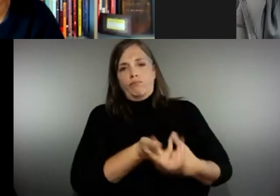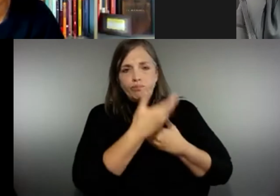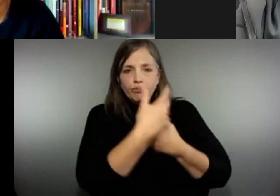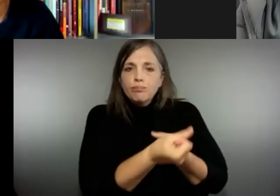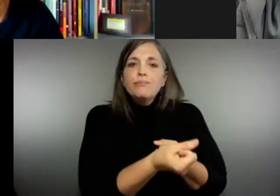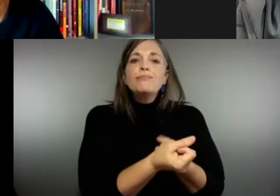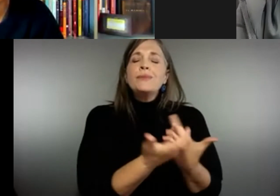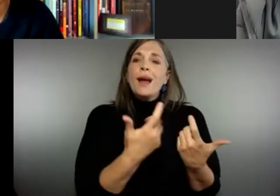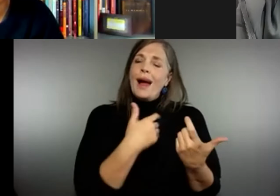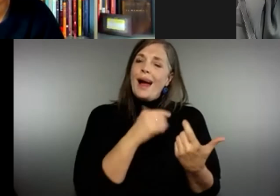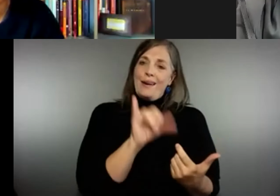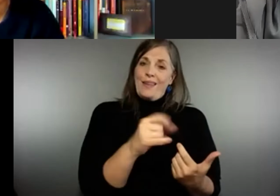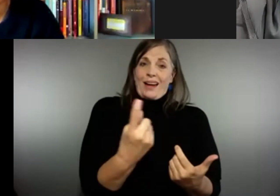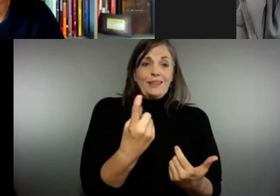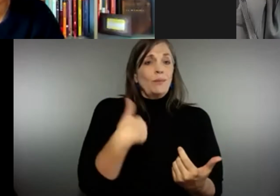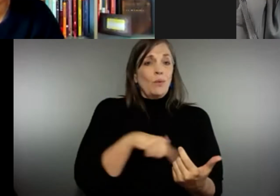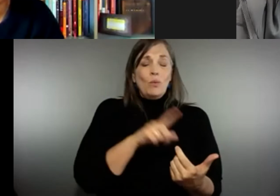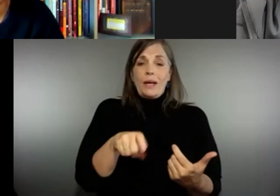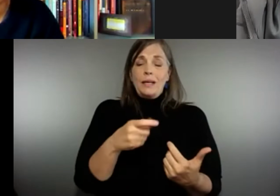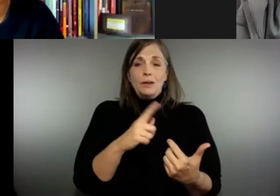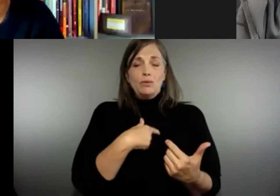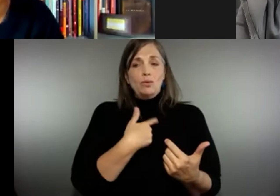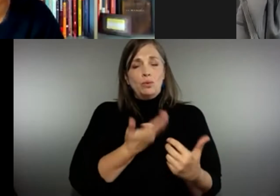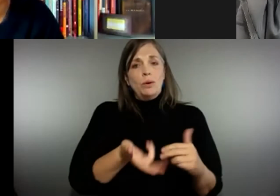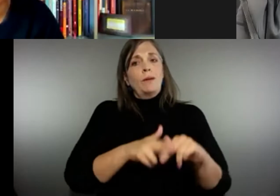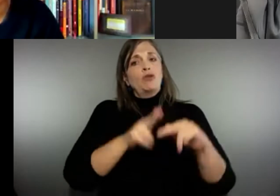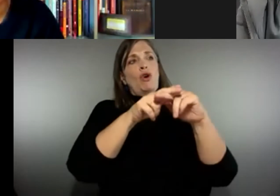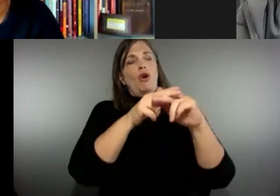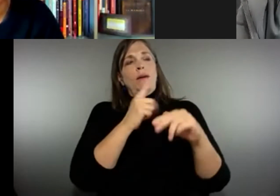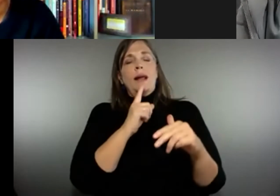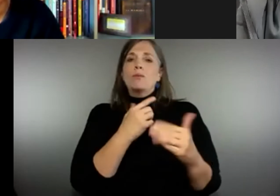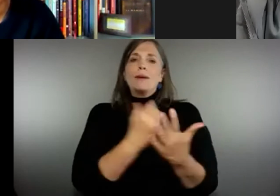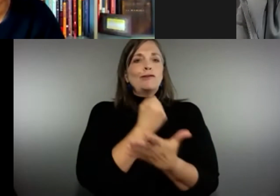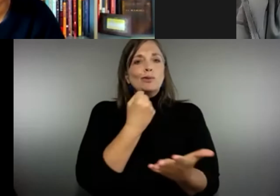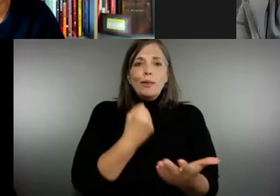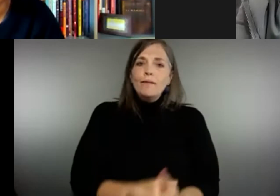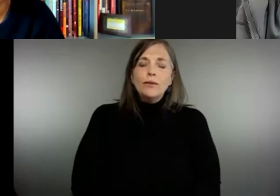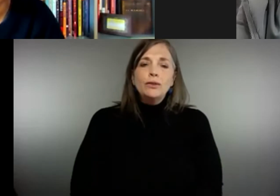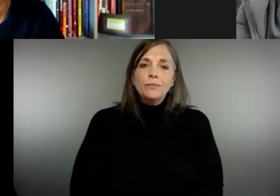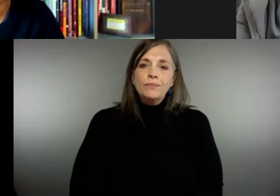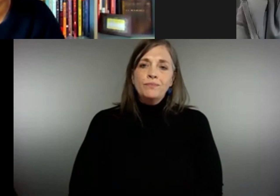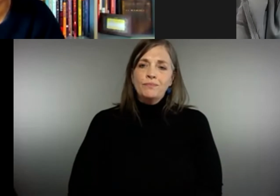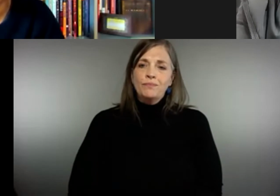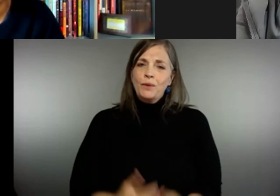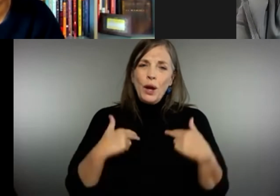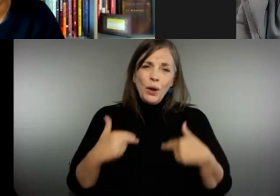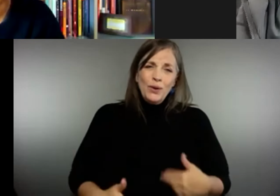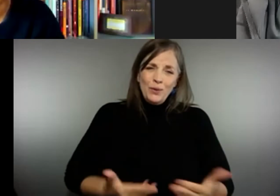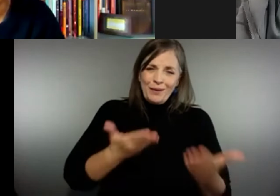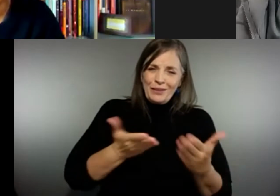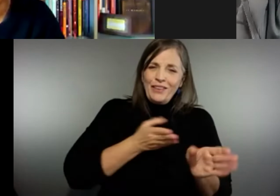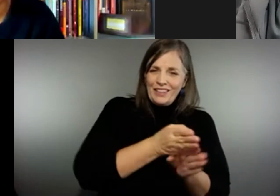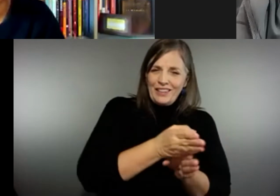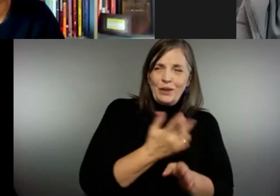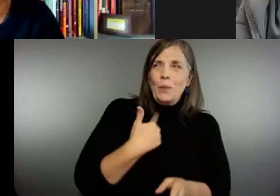um and that is something that we need to actually build on and and and just leverage i think you know the human services sector knows what they're they we know